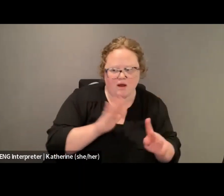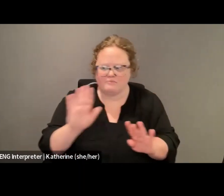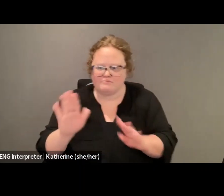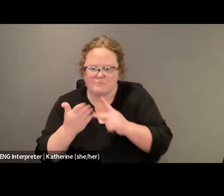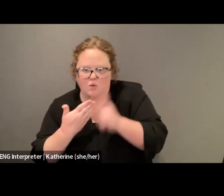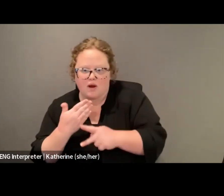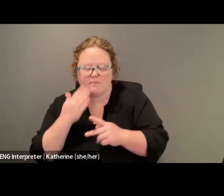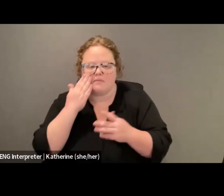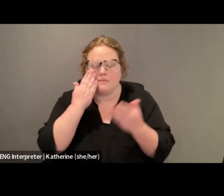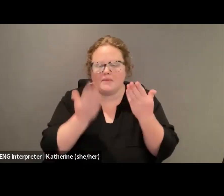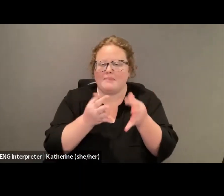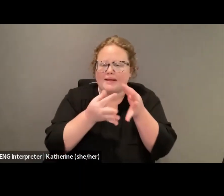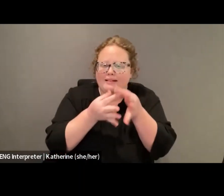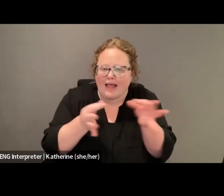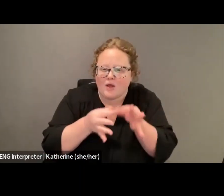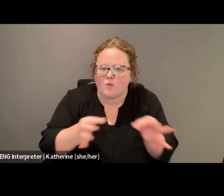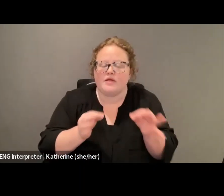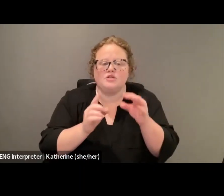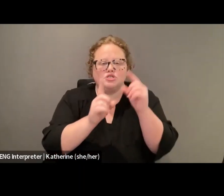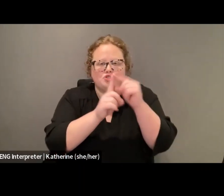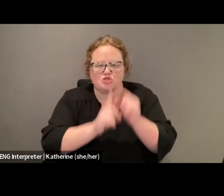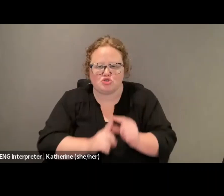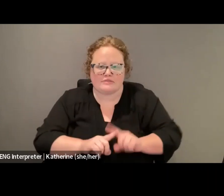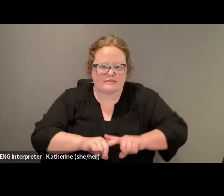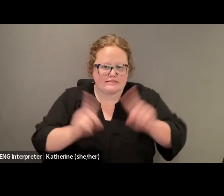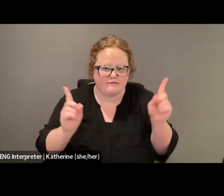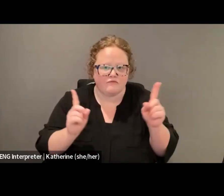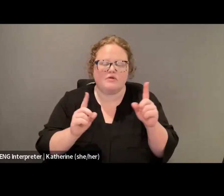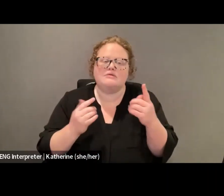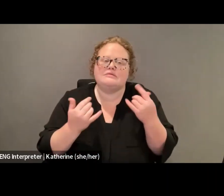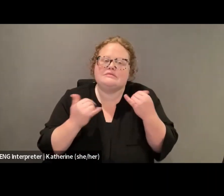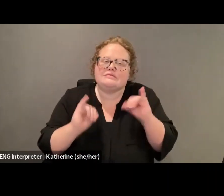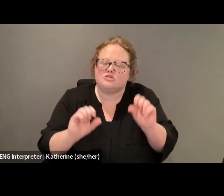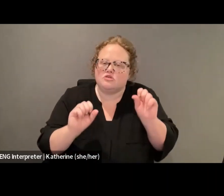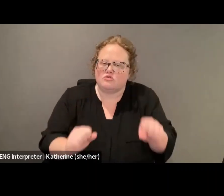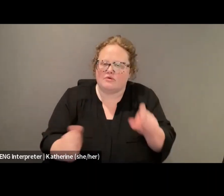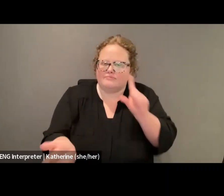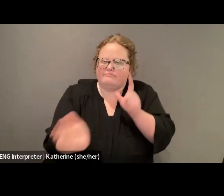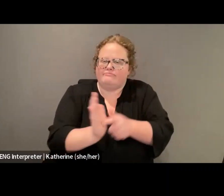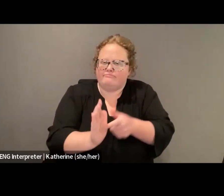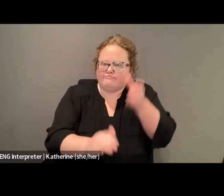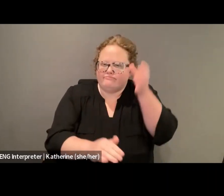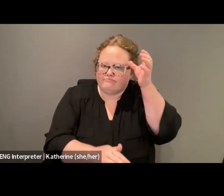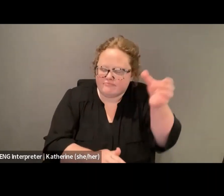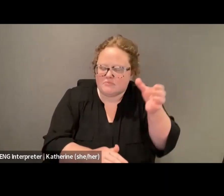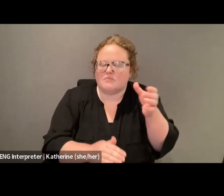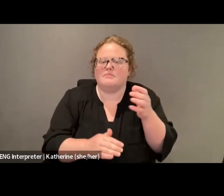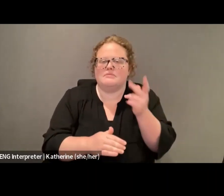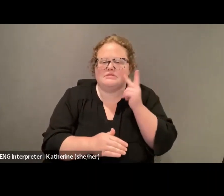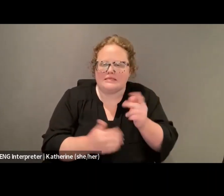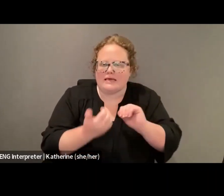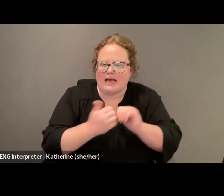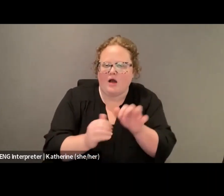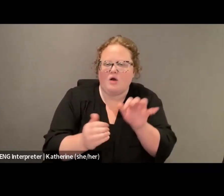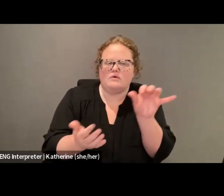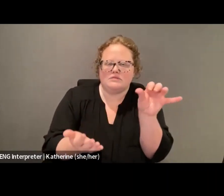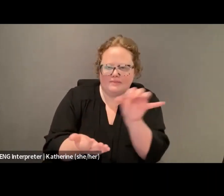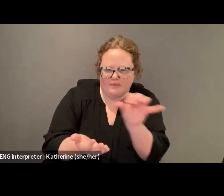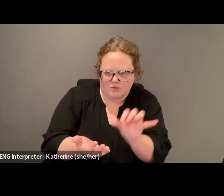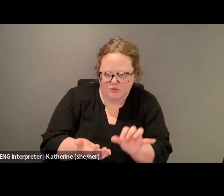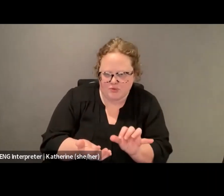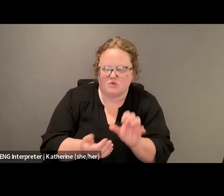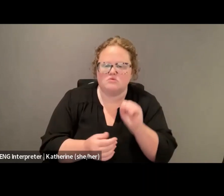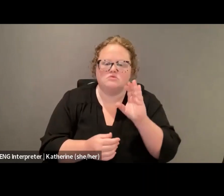though the language and the terminology might be different, you can kind of also compare how they're similar. So